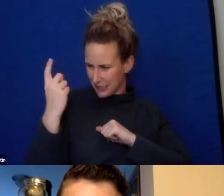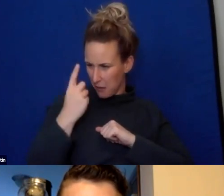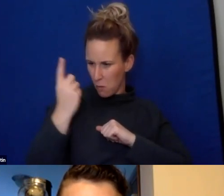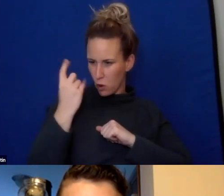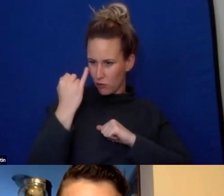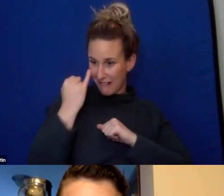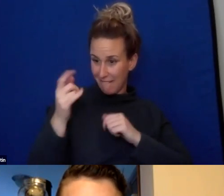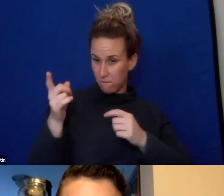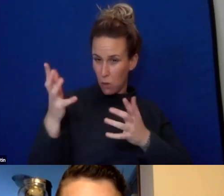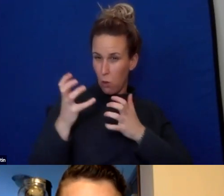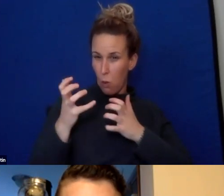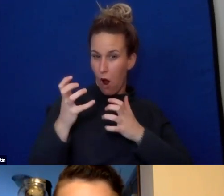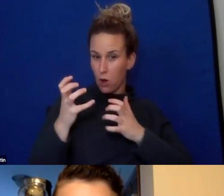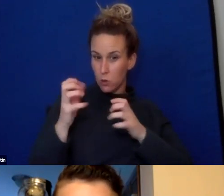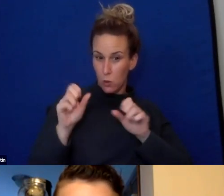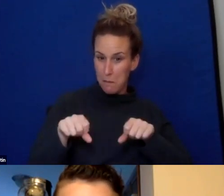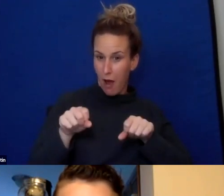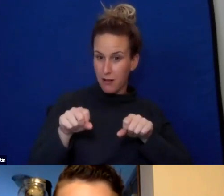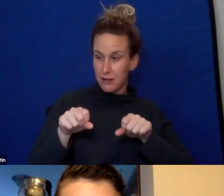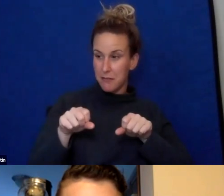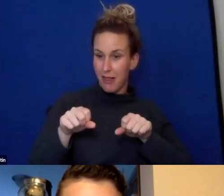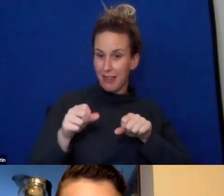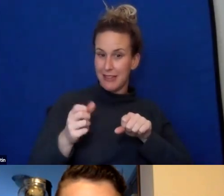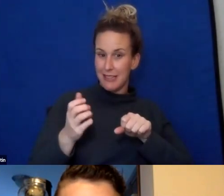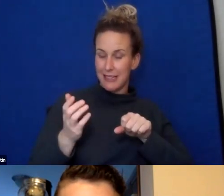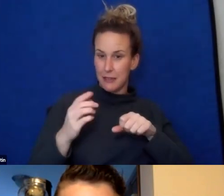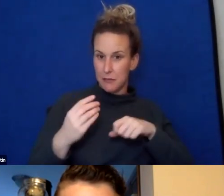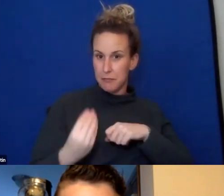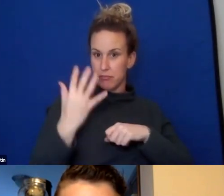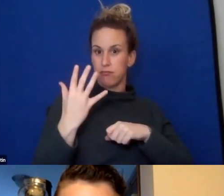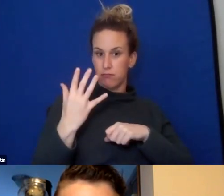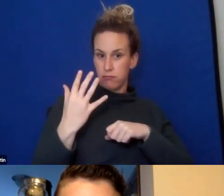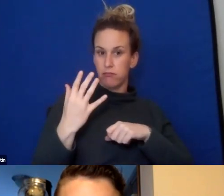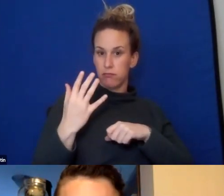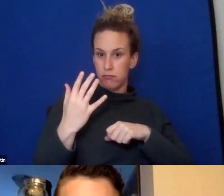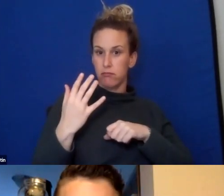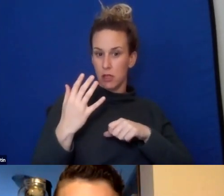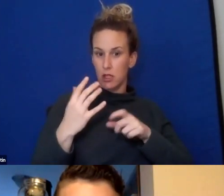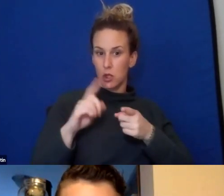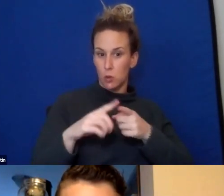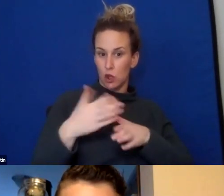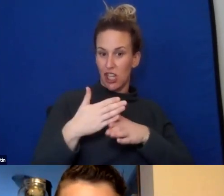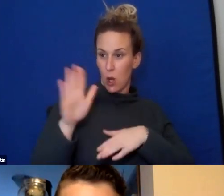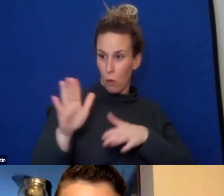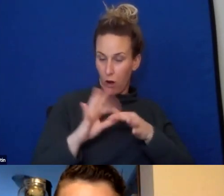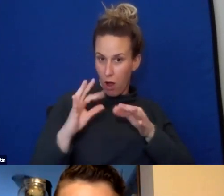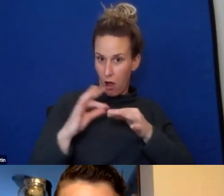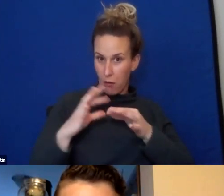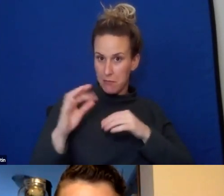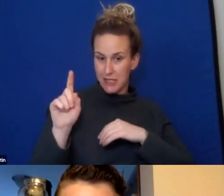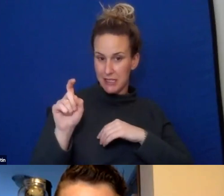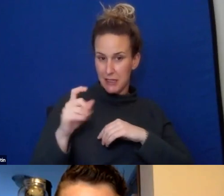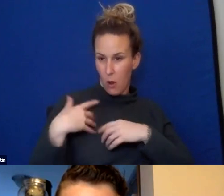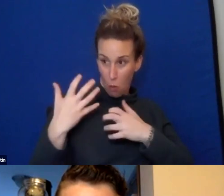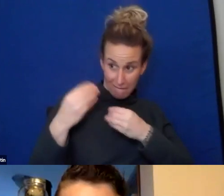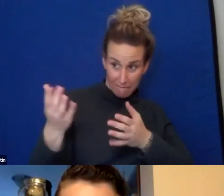uh want to potentially uh come uh on video to share your comment just wanted to give you